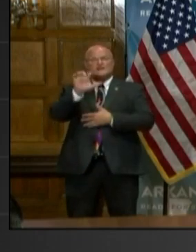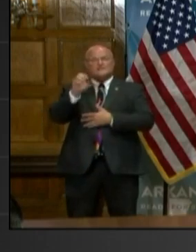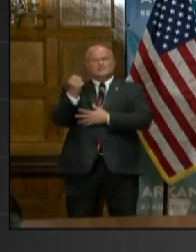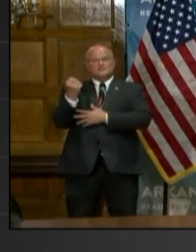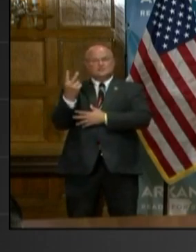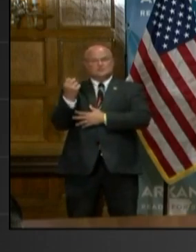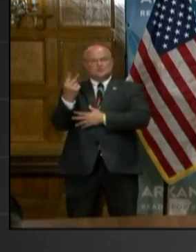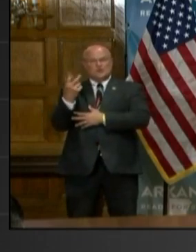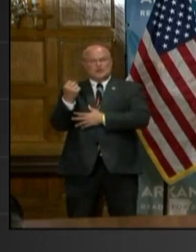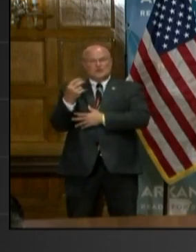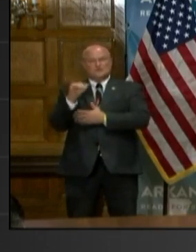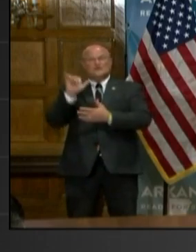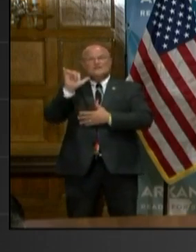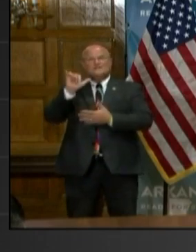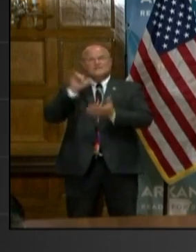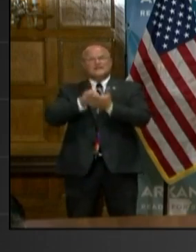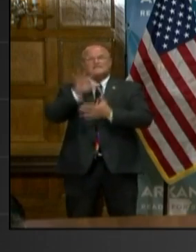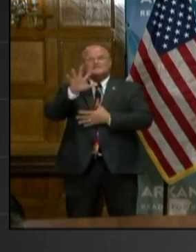24,512. Of those,